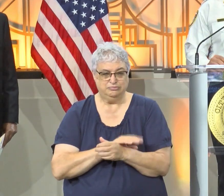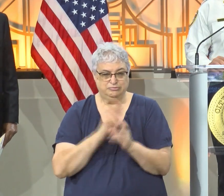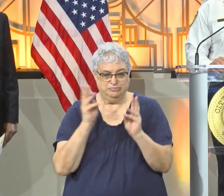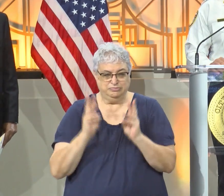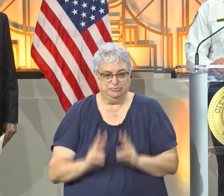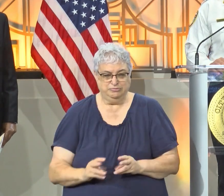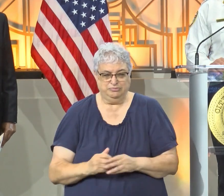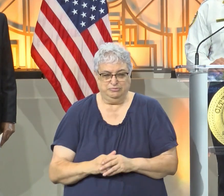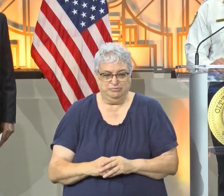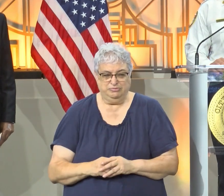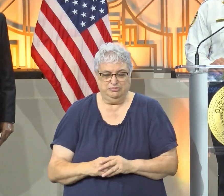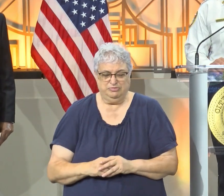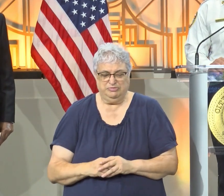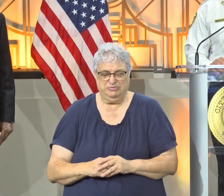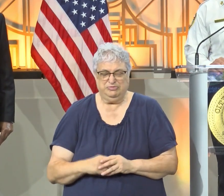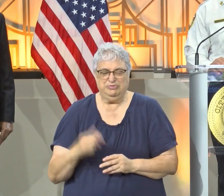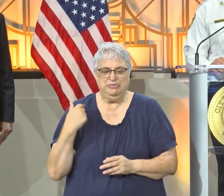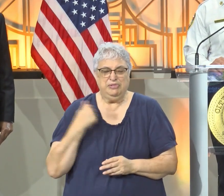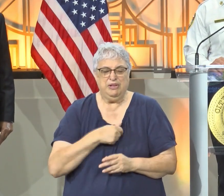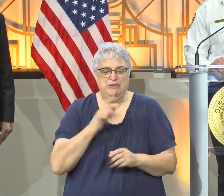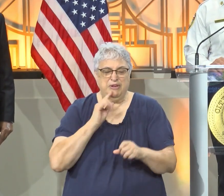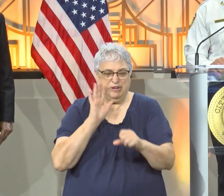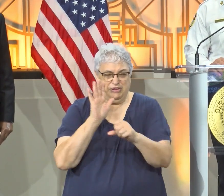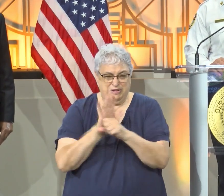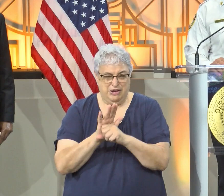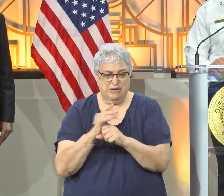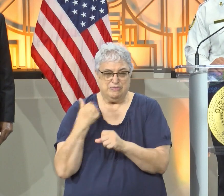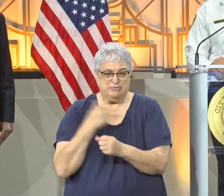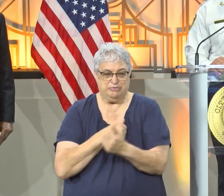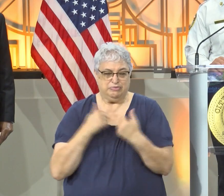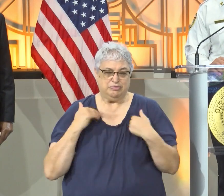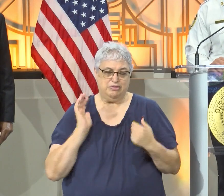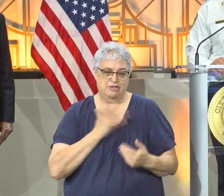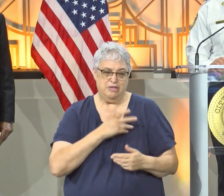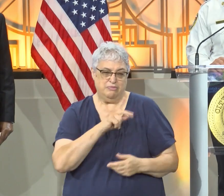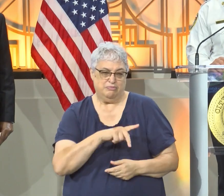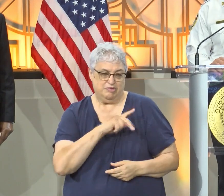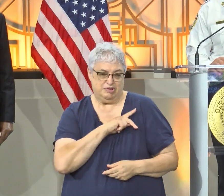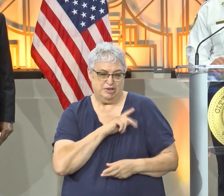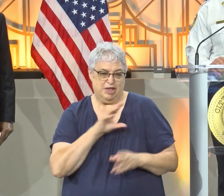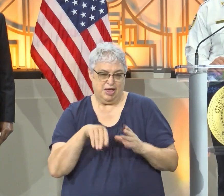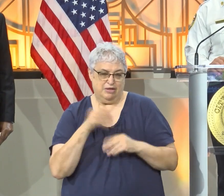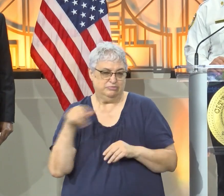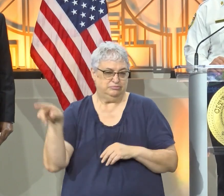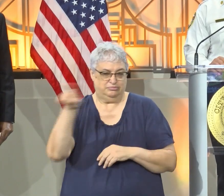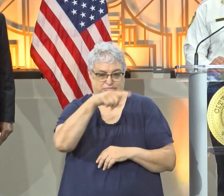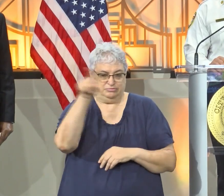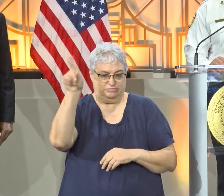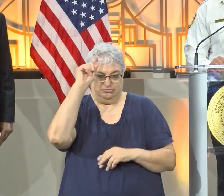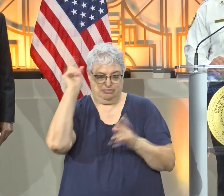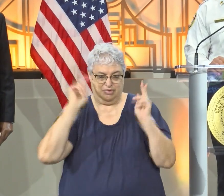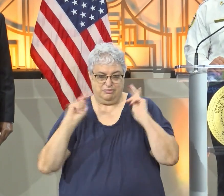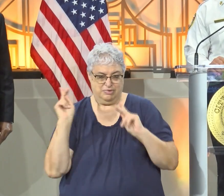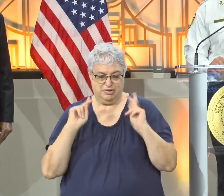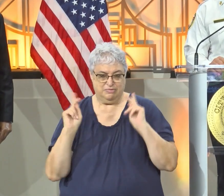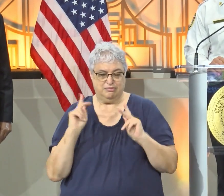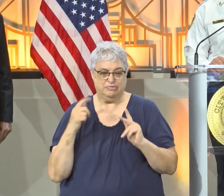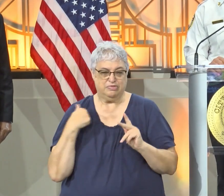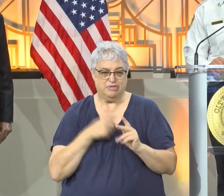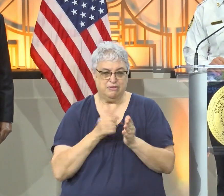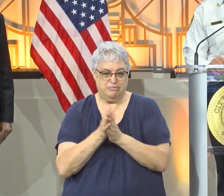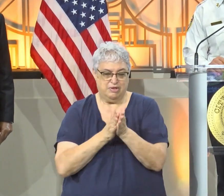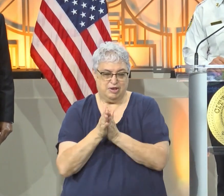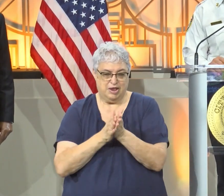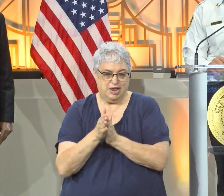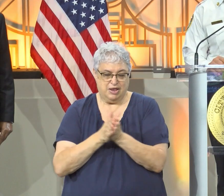weather. And we will ensure that we have our personnel out in force. We have some very motivated and